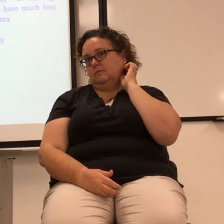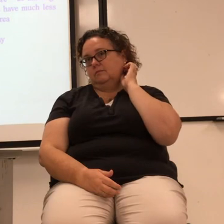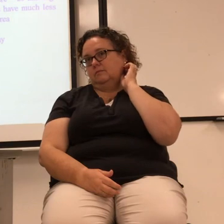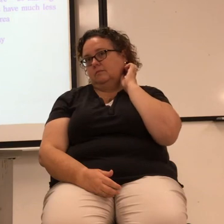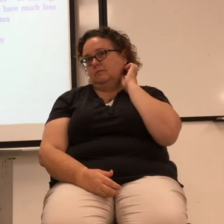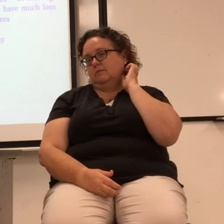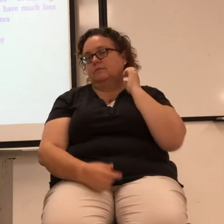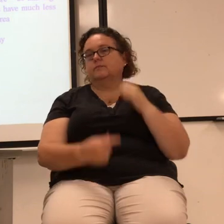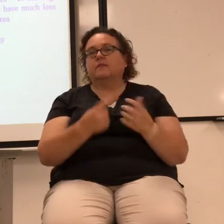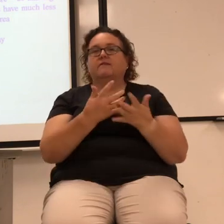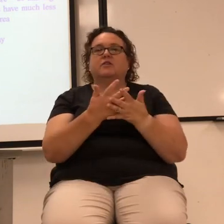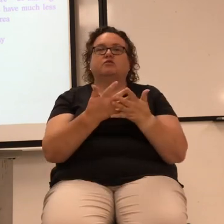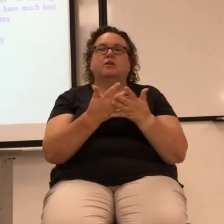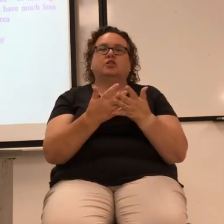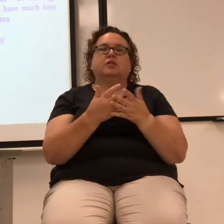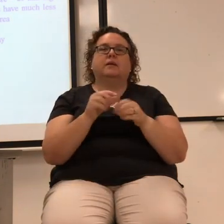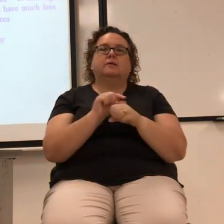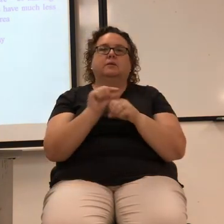filtration